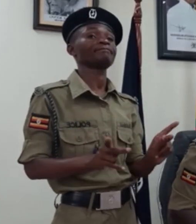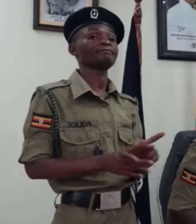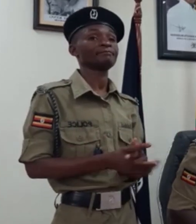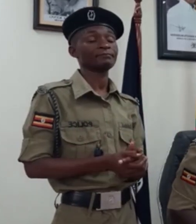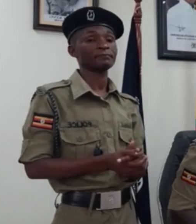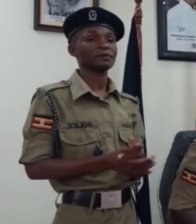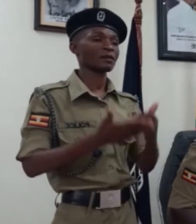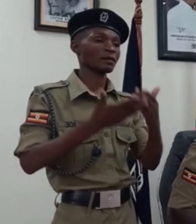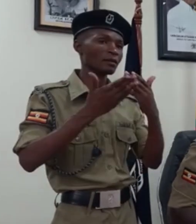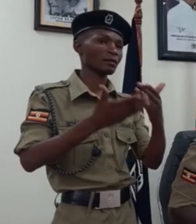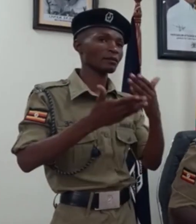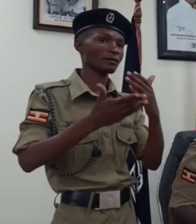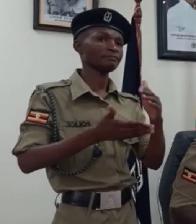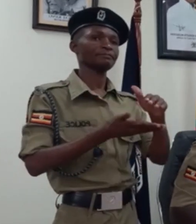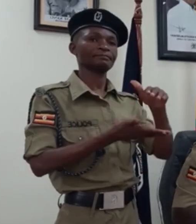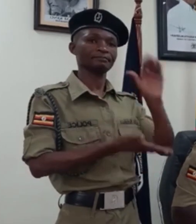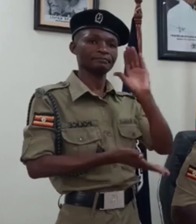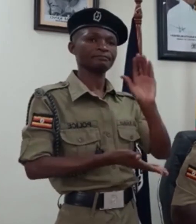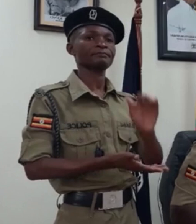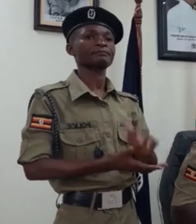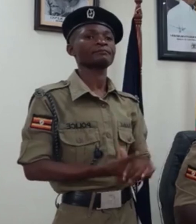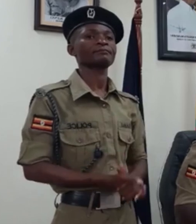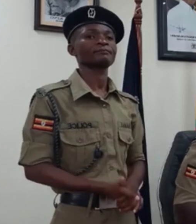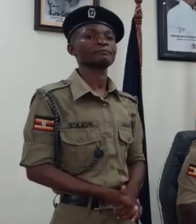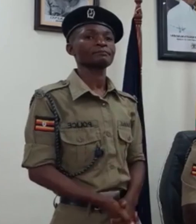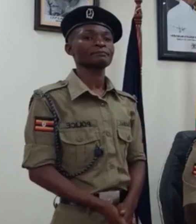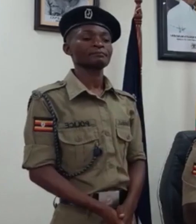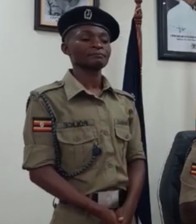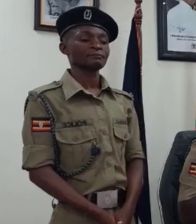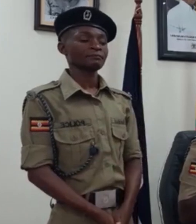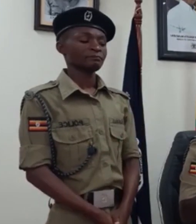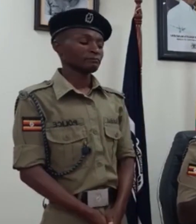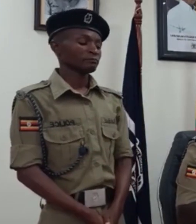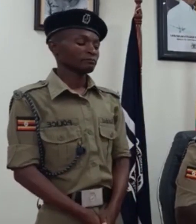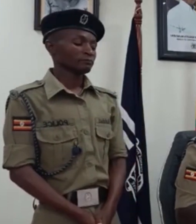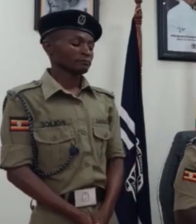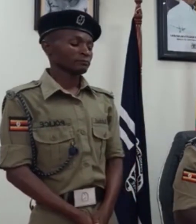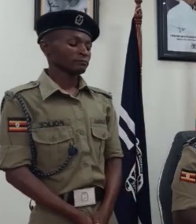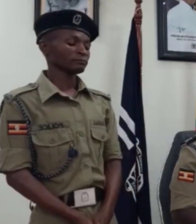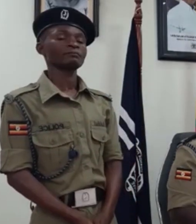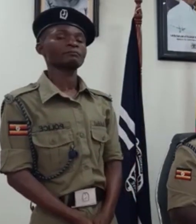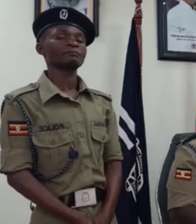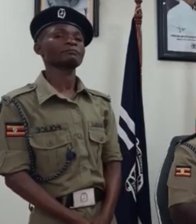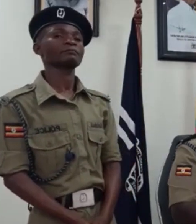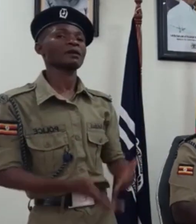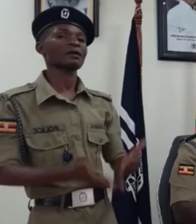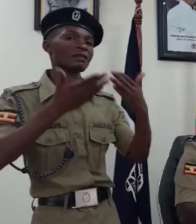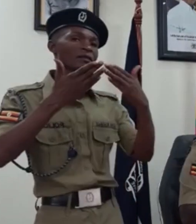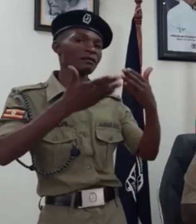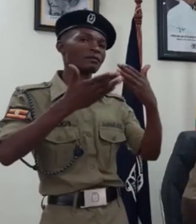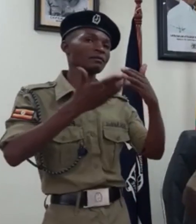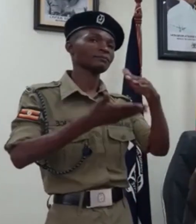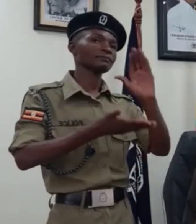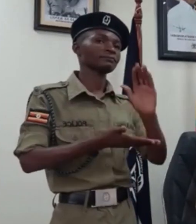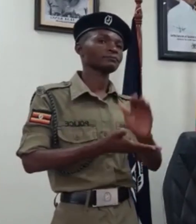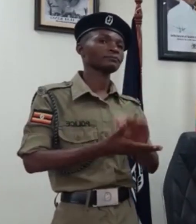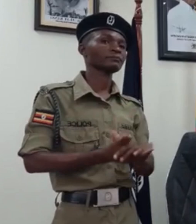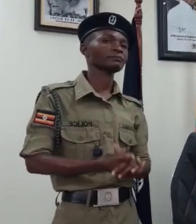tusaba omukama omwoyo gwa deputy inspector general police major general paul lokage agumbuze